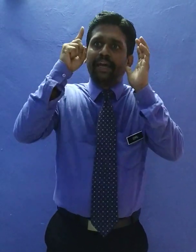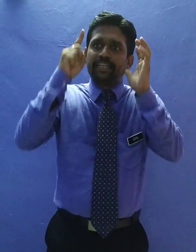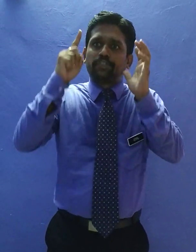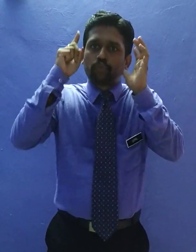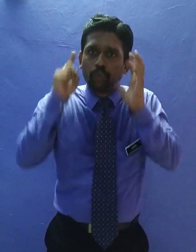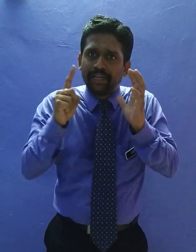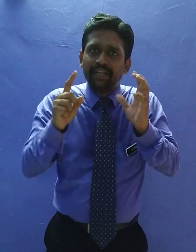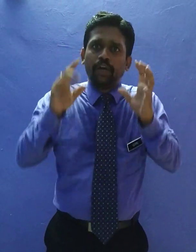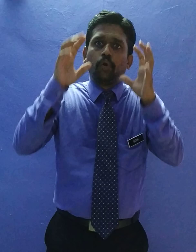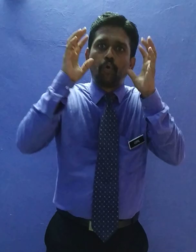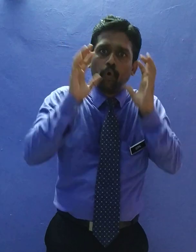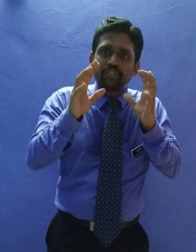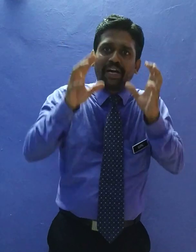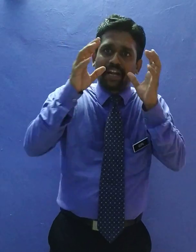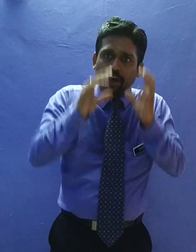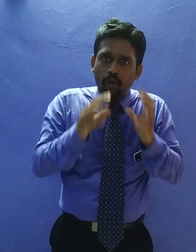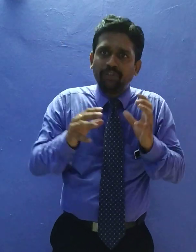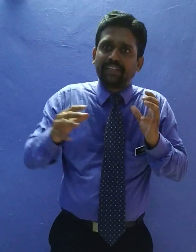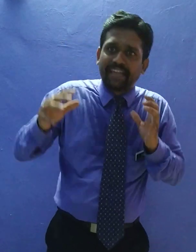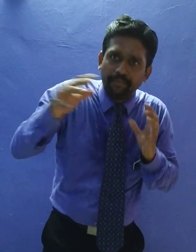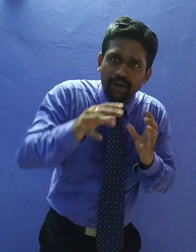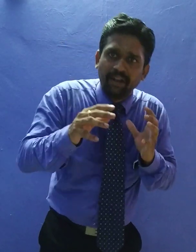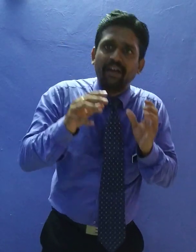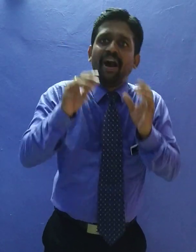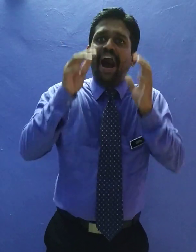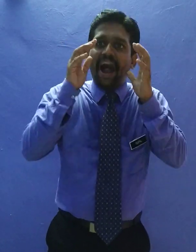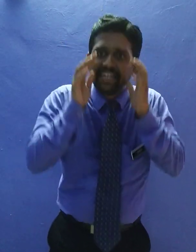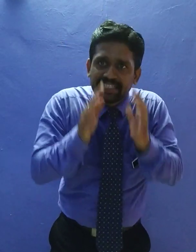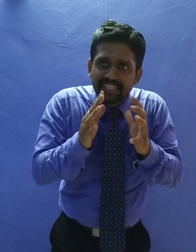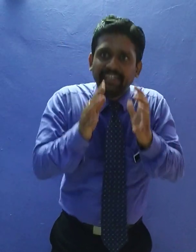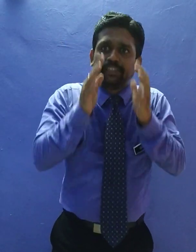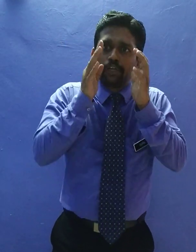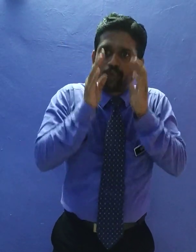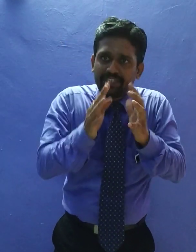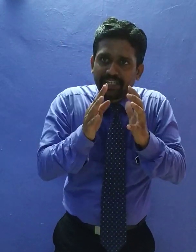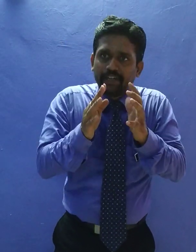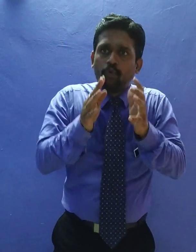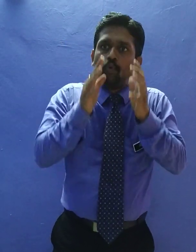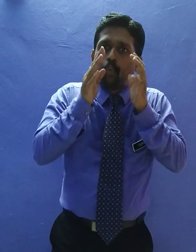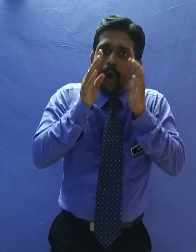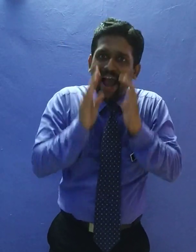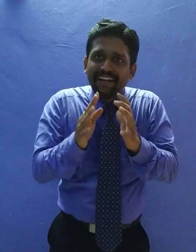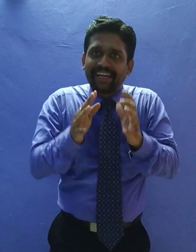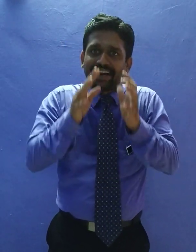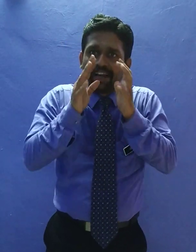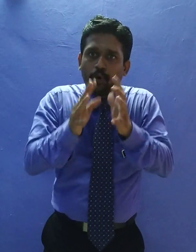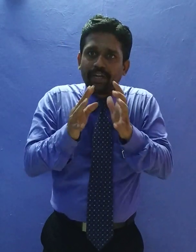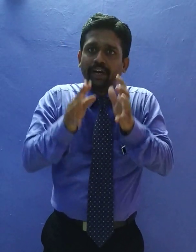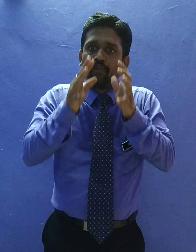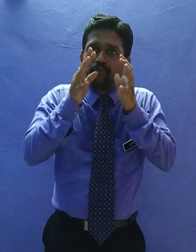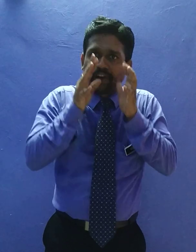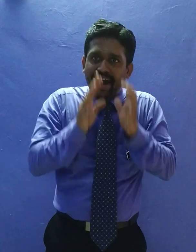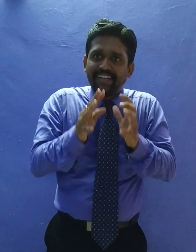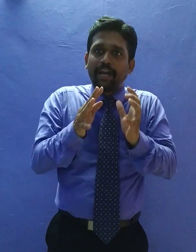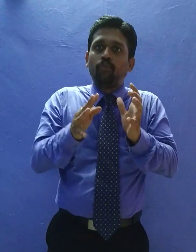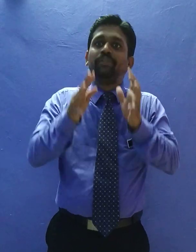Each student goes around the table, answer the question while the recorder write down